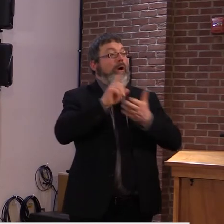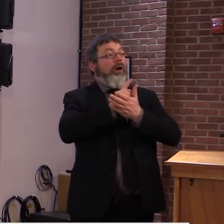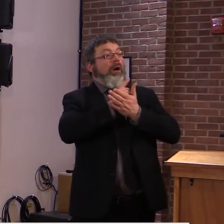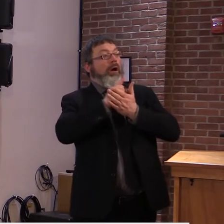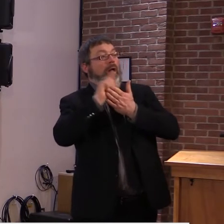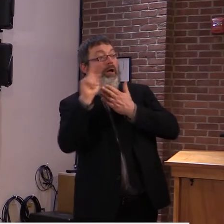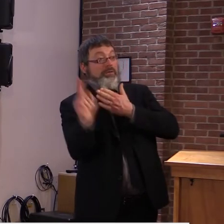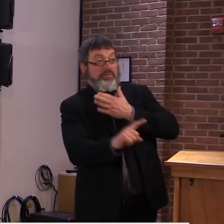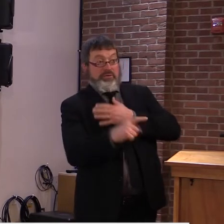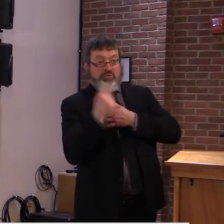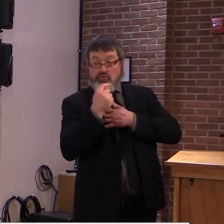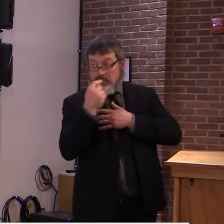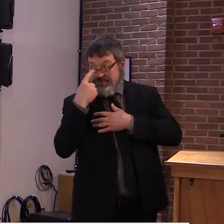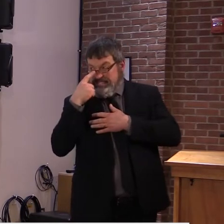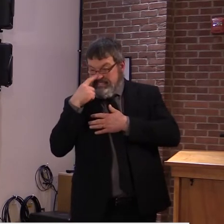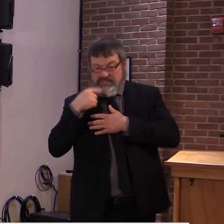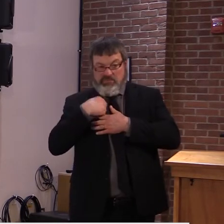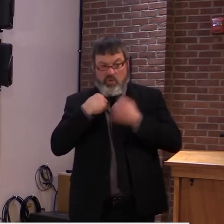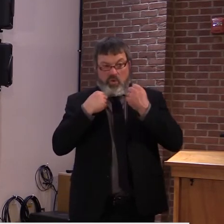Christmas to you as well.